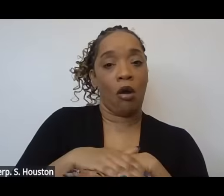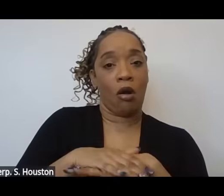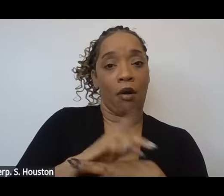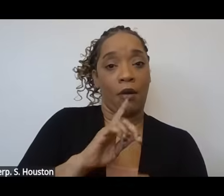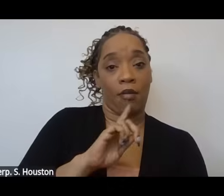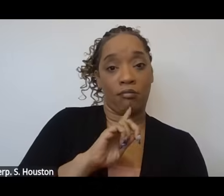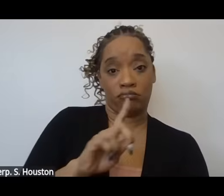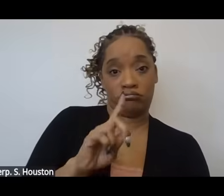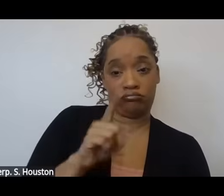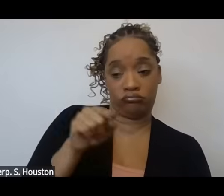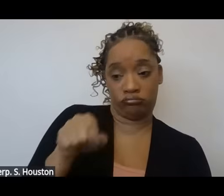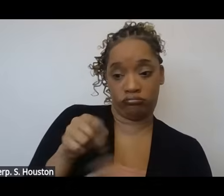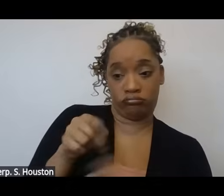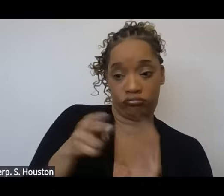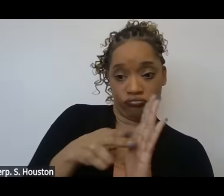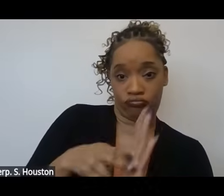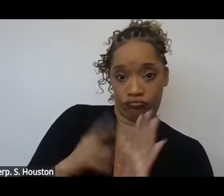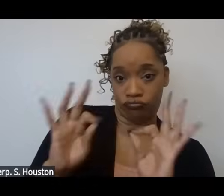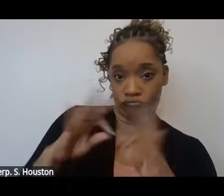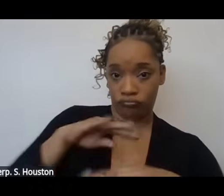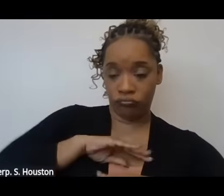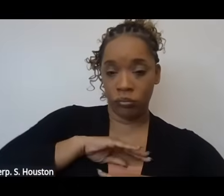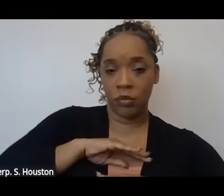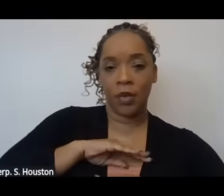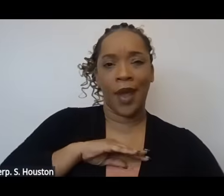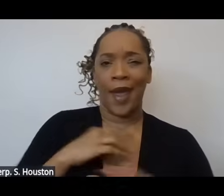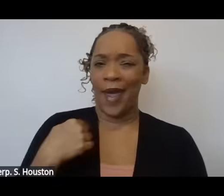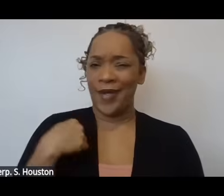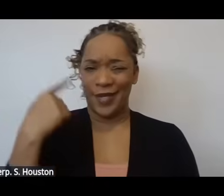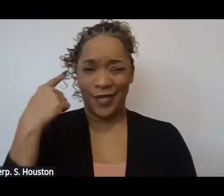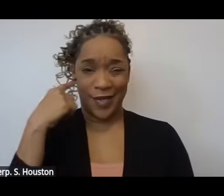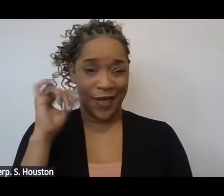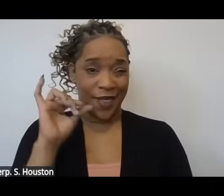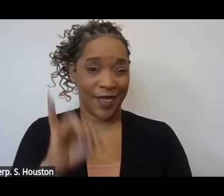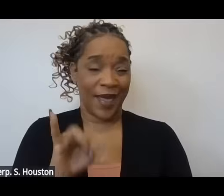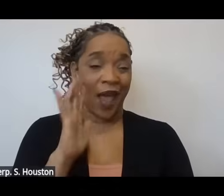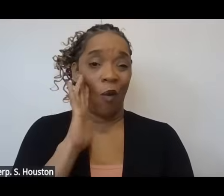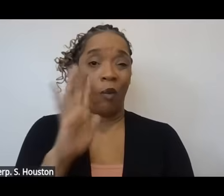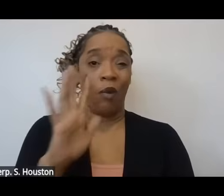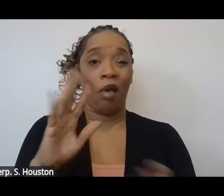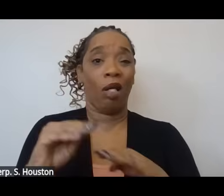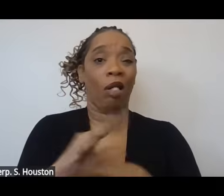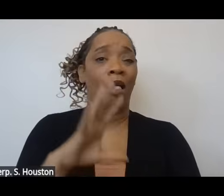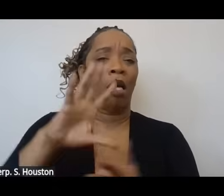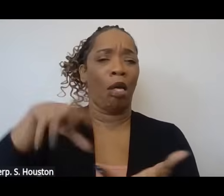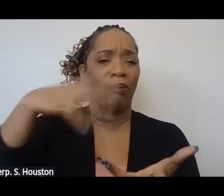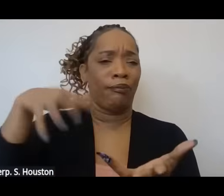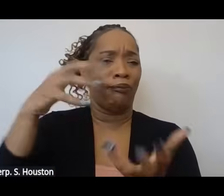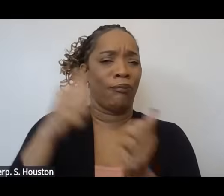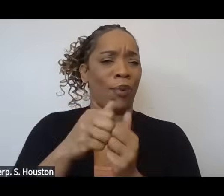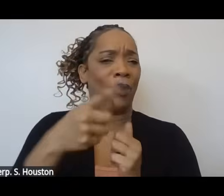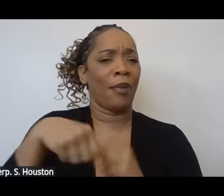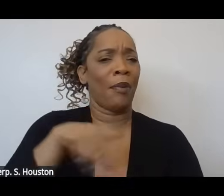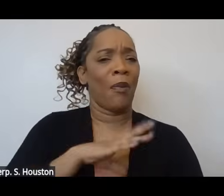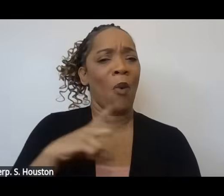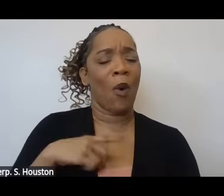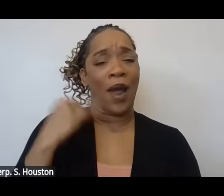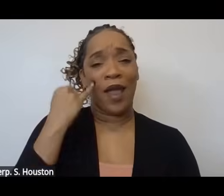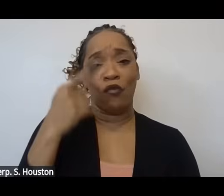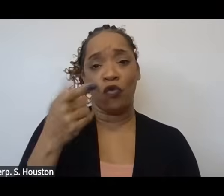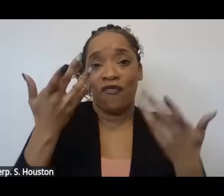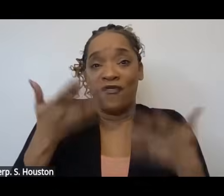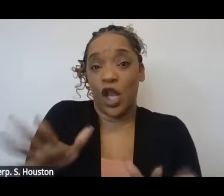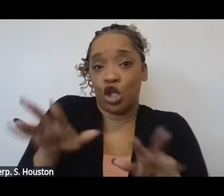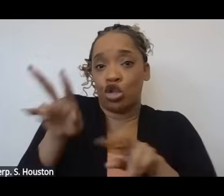don't, I think that invites chaos before this board if you've already looked at all the